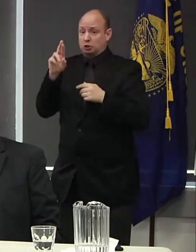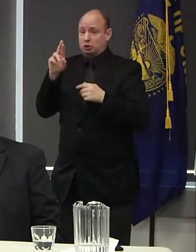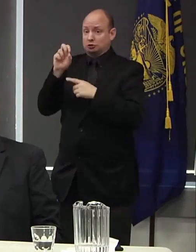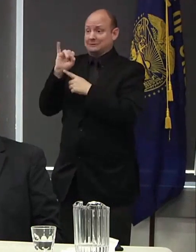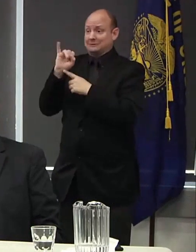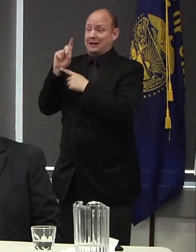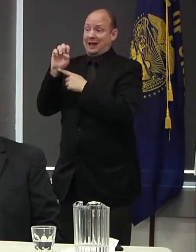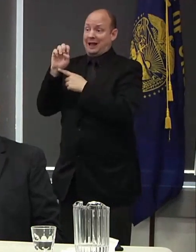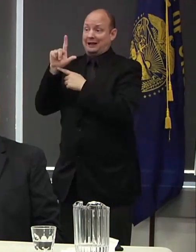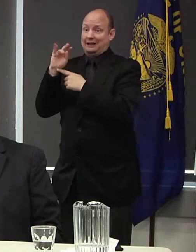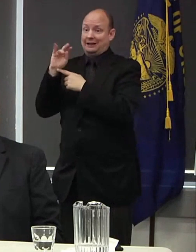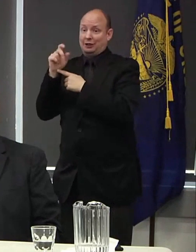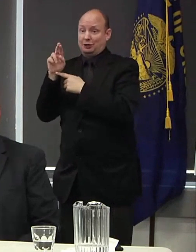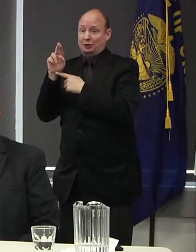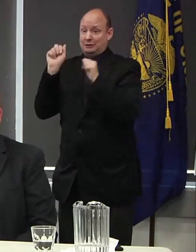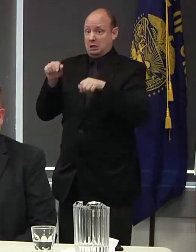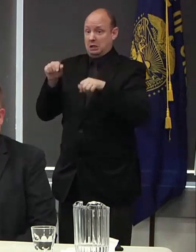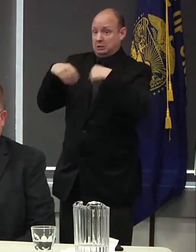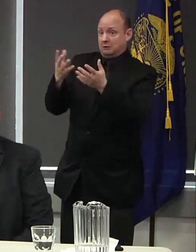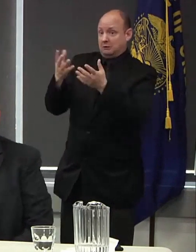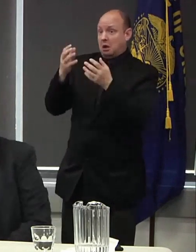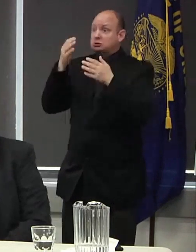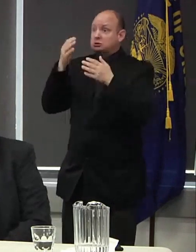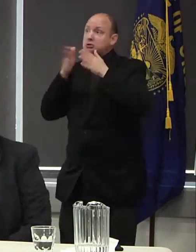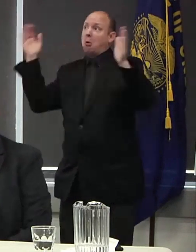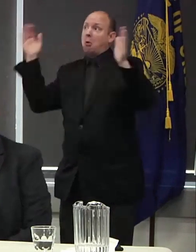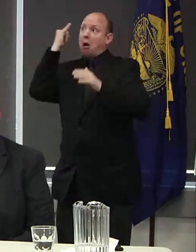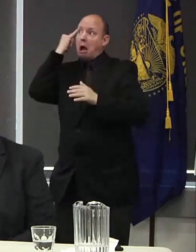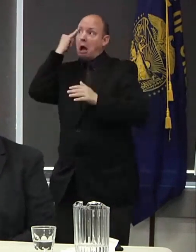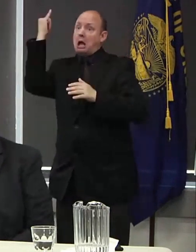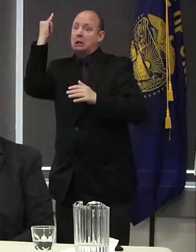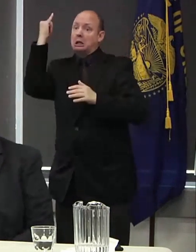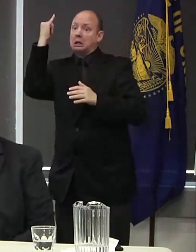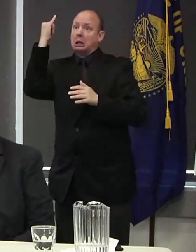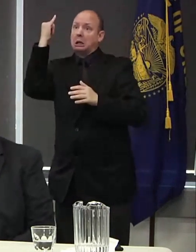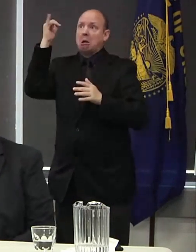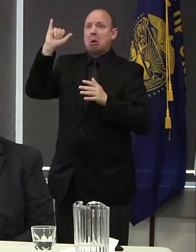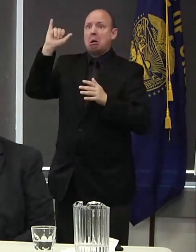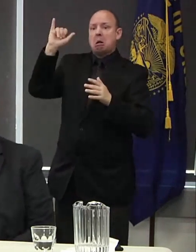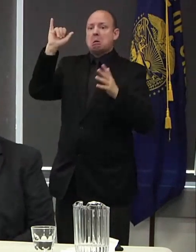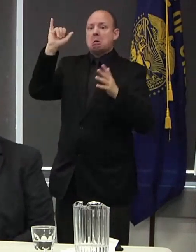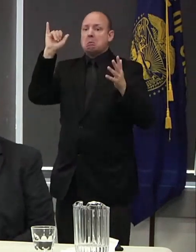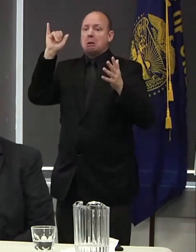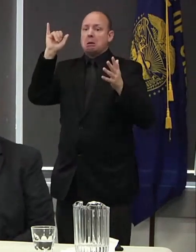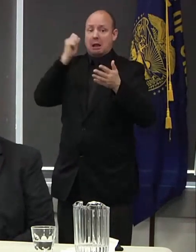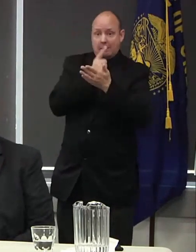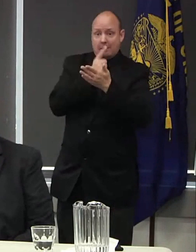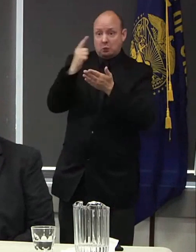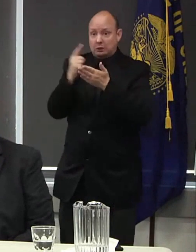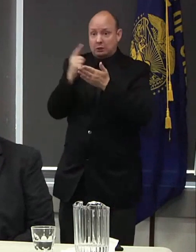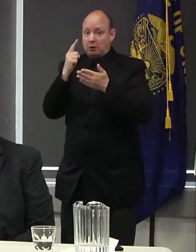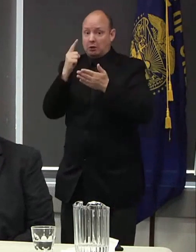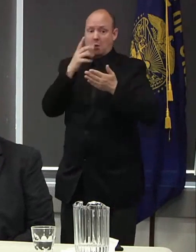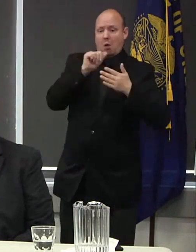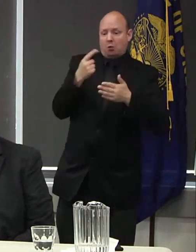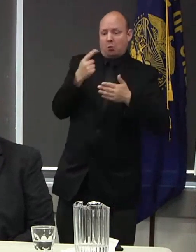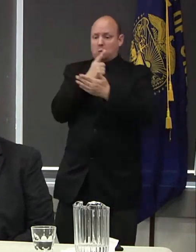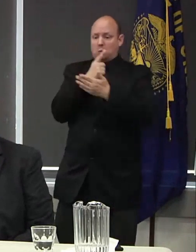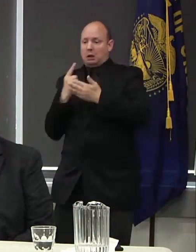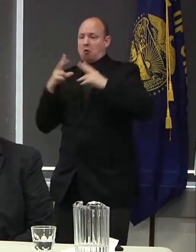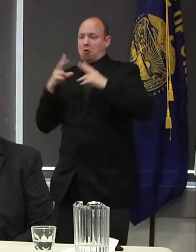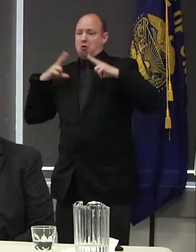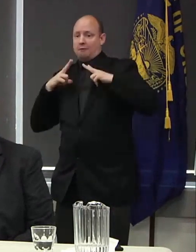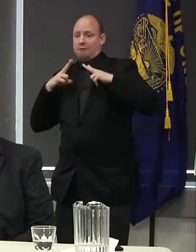idea of those? Will it be 1 week on, 1 week off? Are there trailers or some other